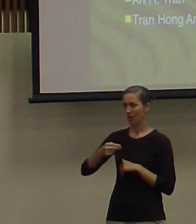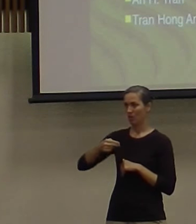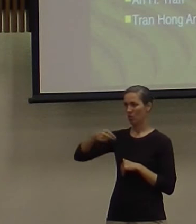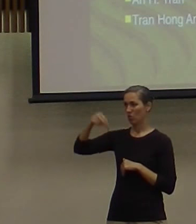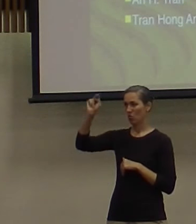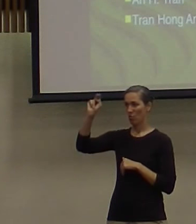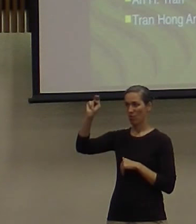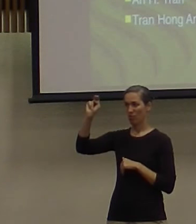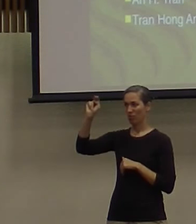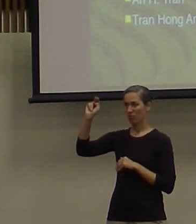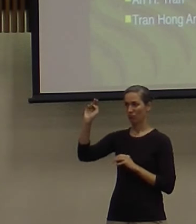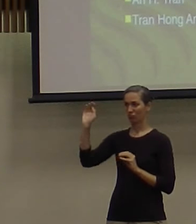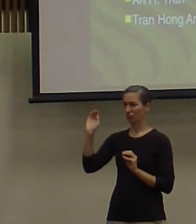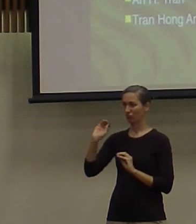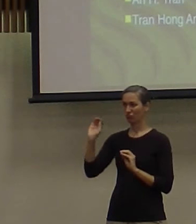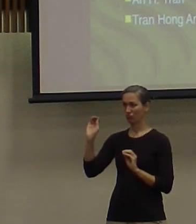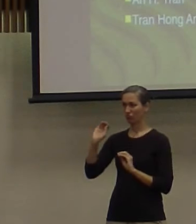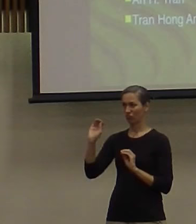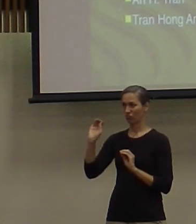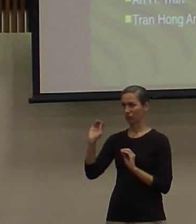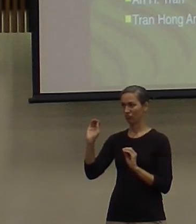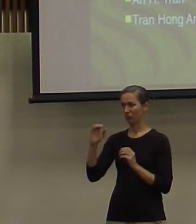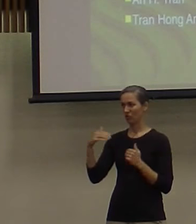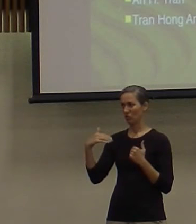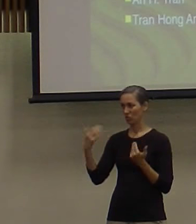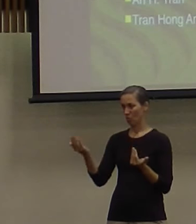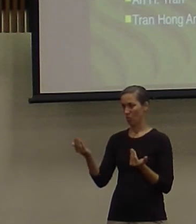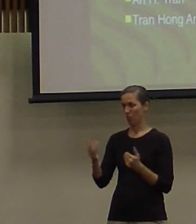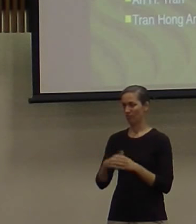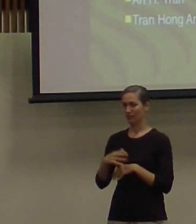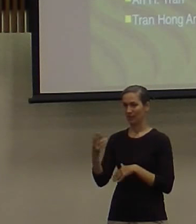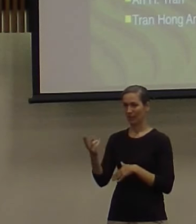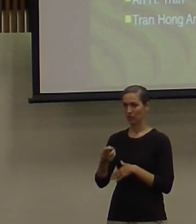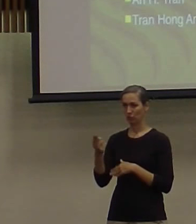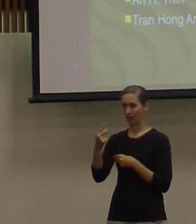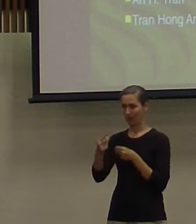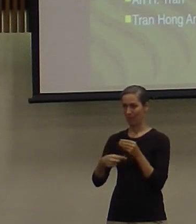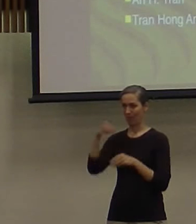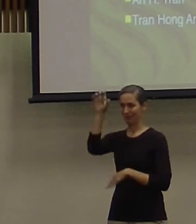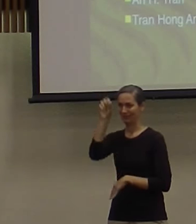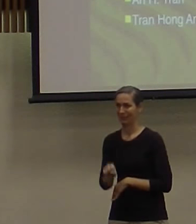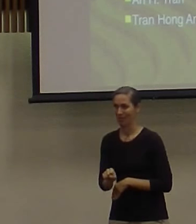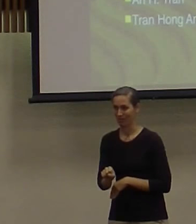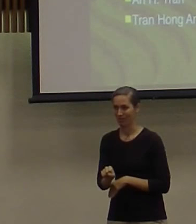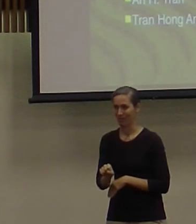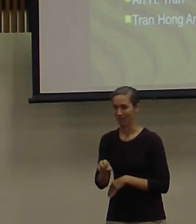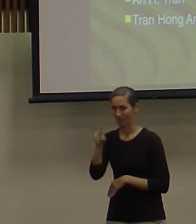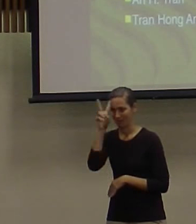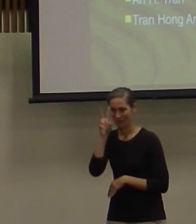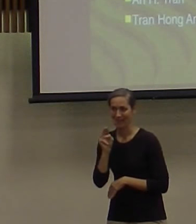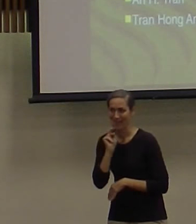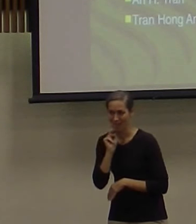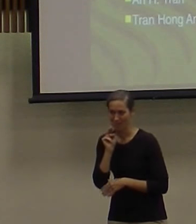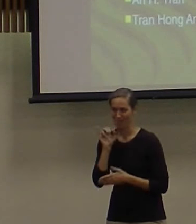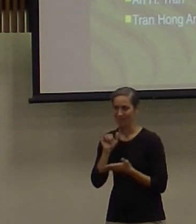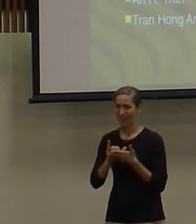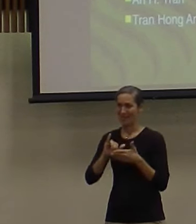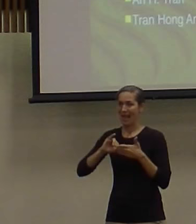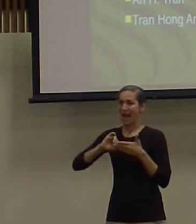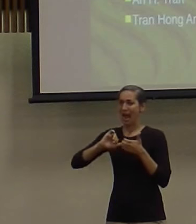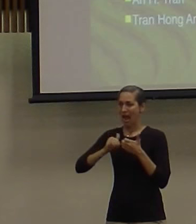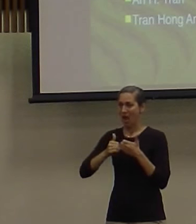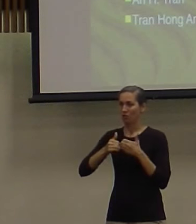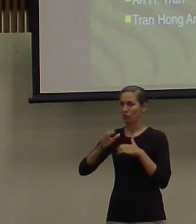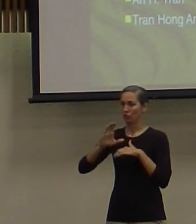the reason why. Um, so, this history is all about the south of Vietnam. That's how the church began and